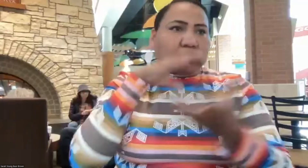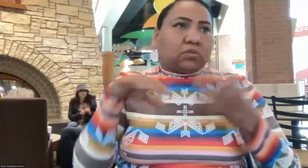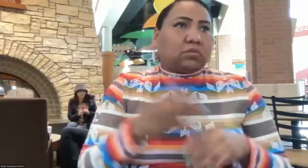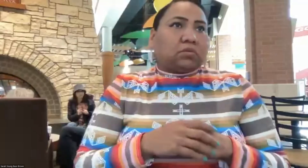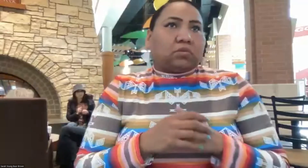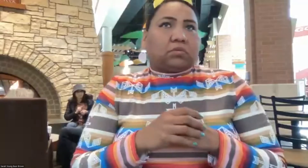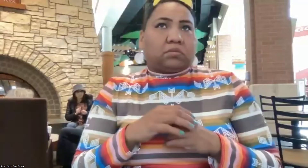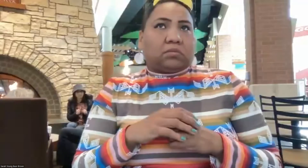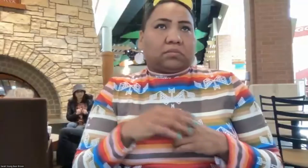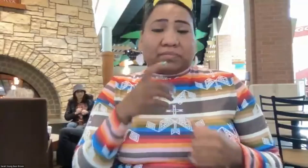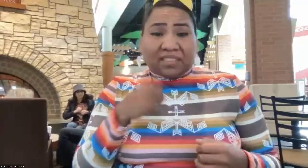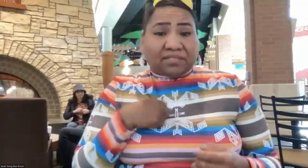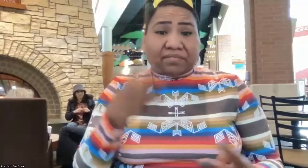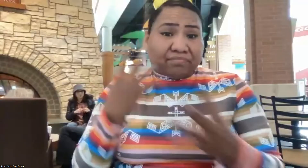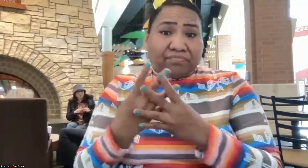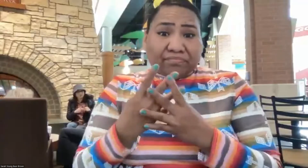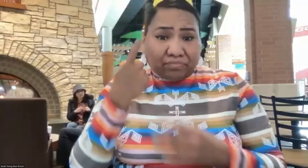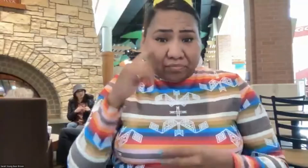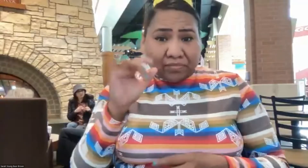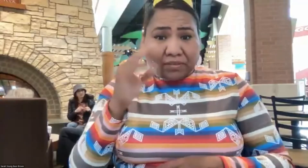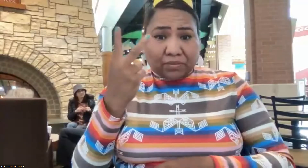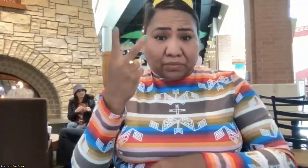do to get my kids back. I was confused. I thought I was doing everything right.